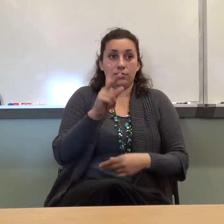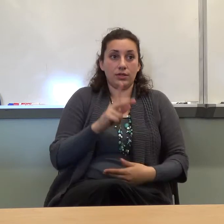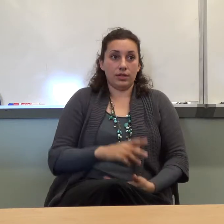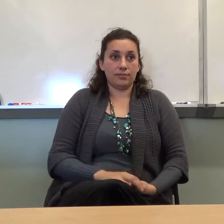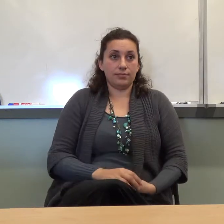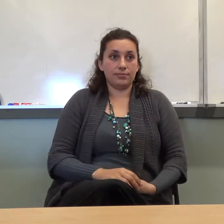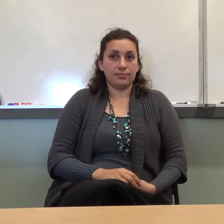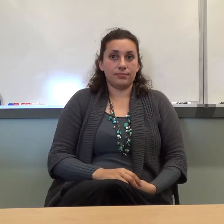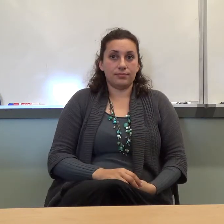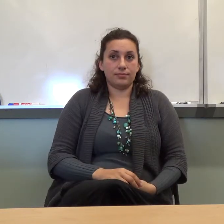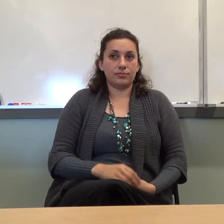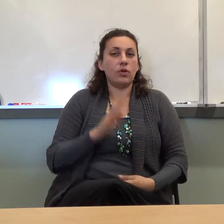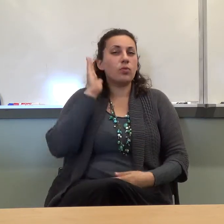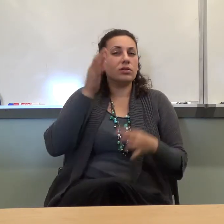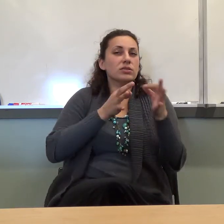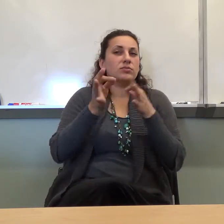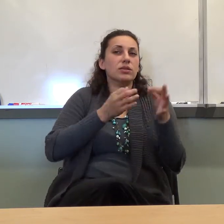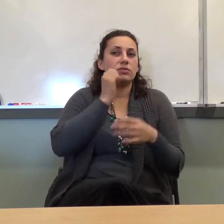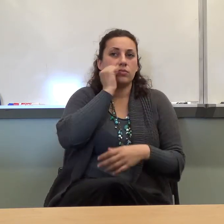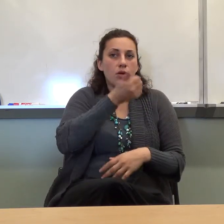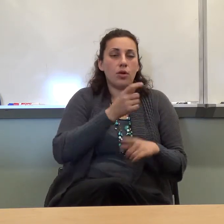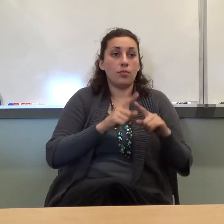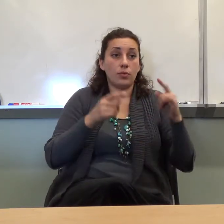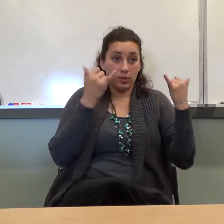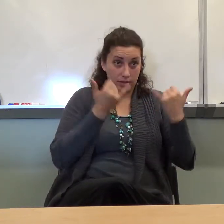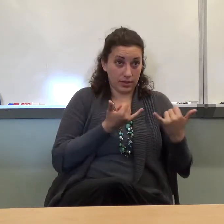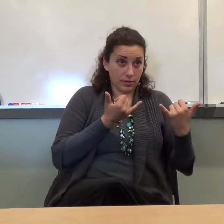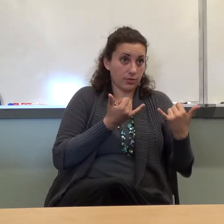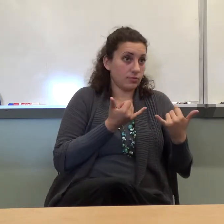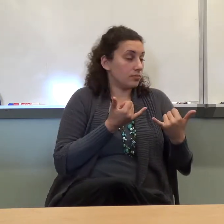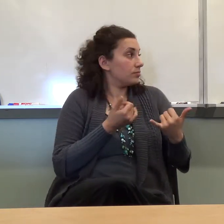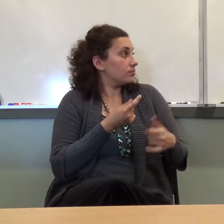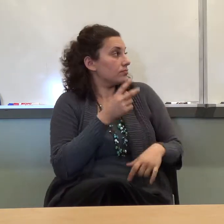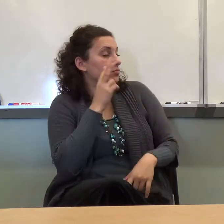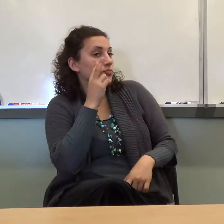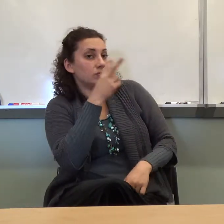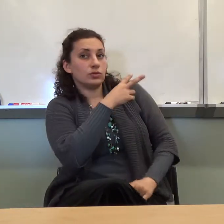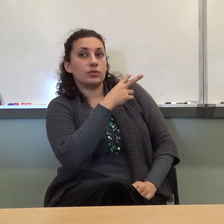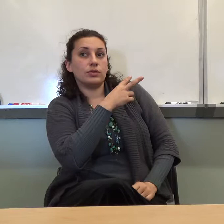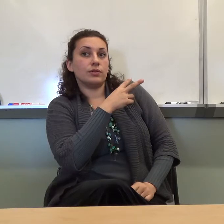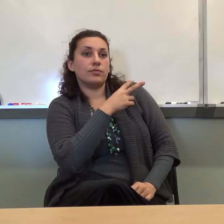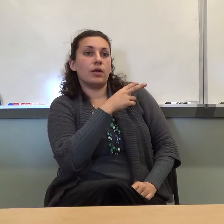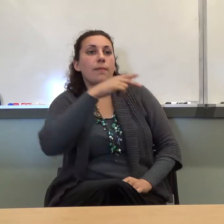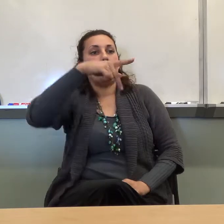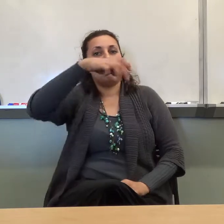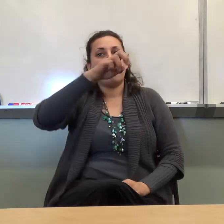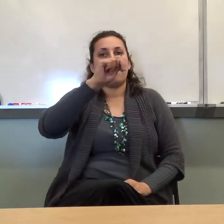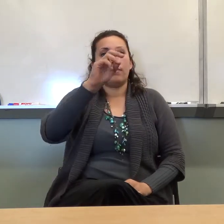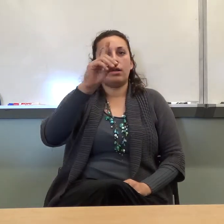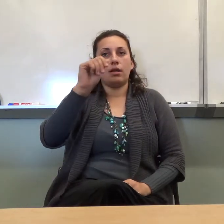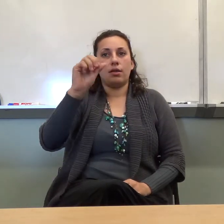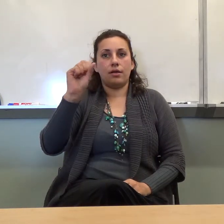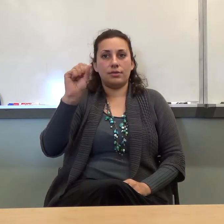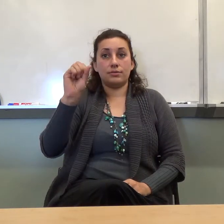that tomorrow. But right now, let's take a look at MDOS. So we're doing stuff like